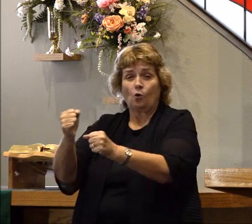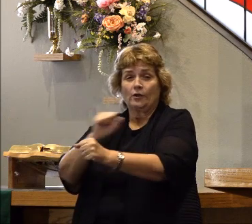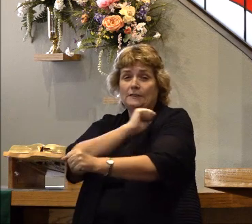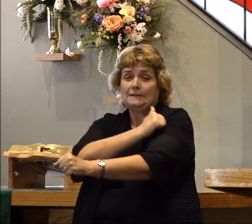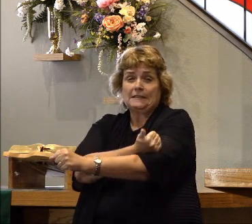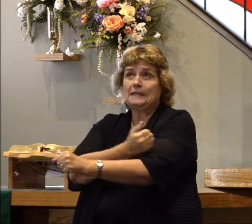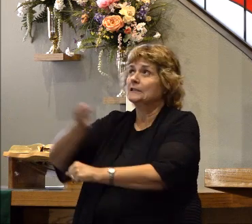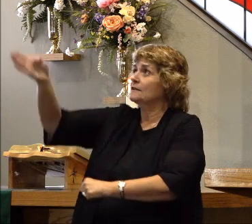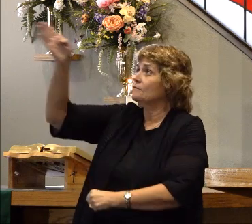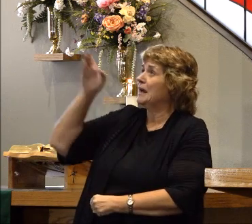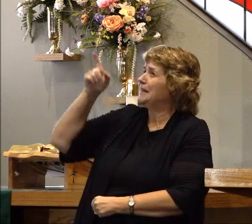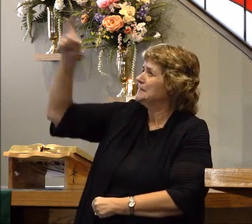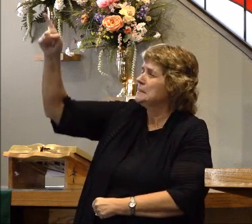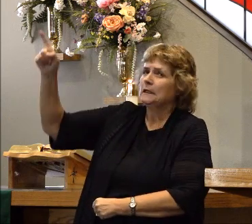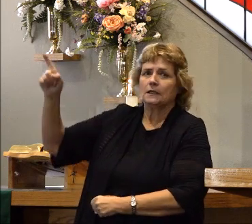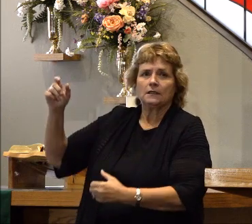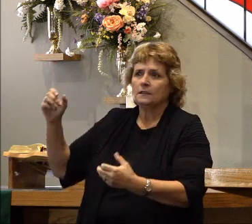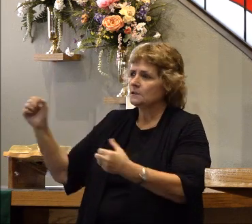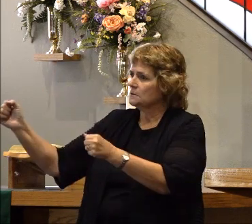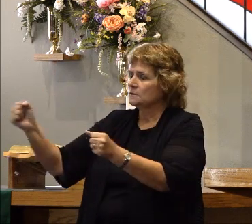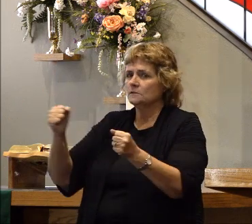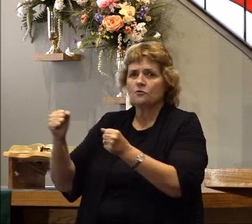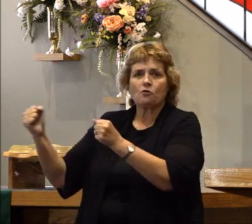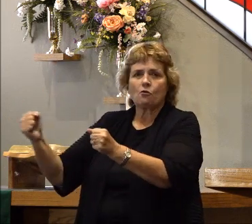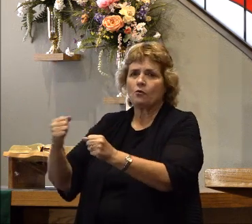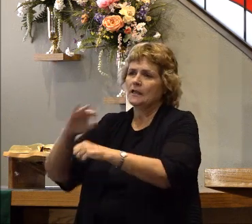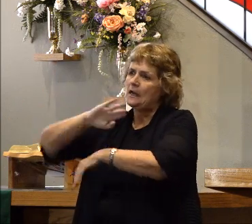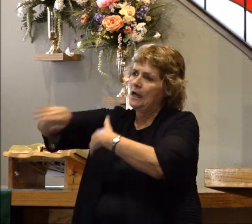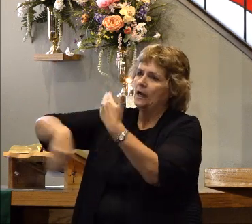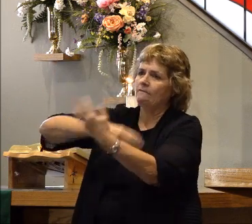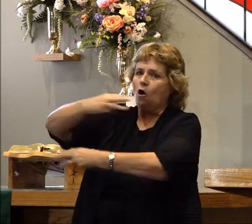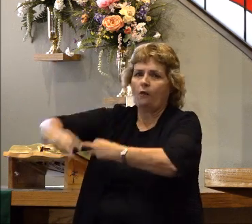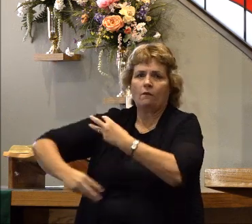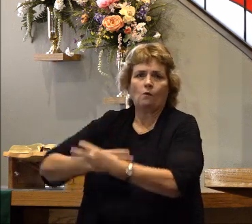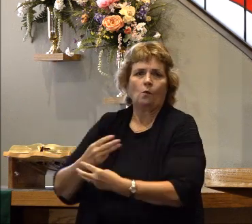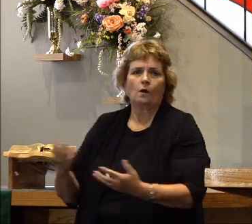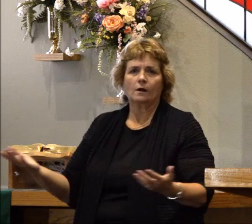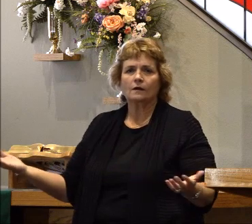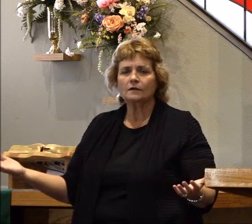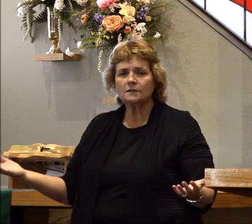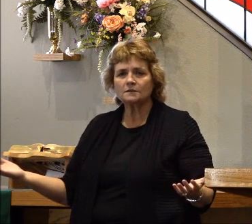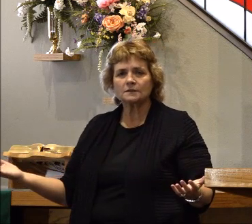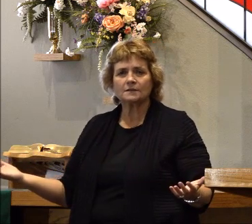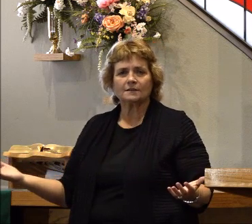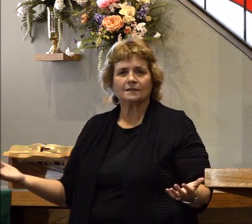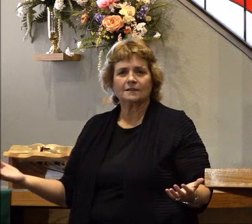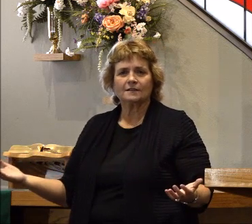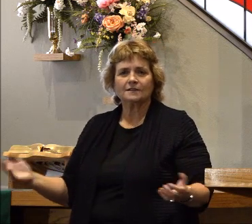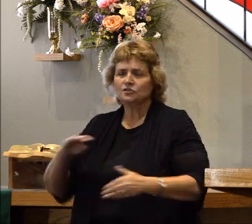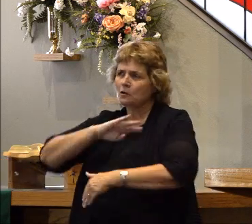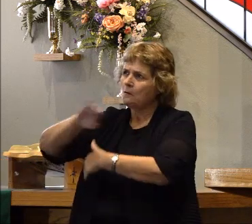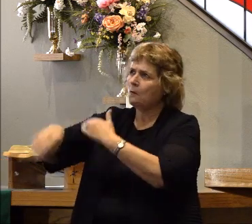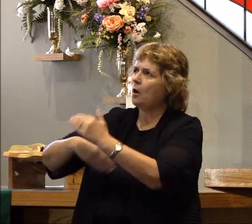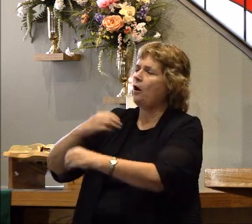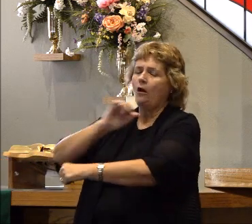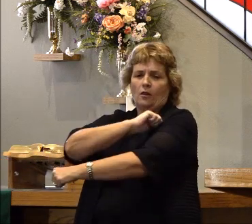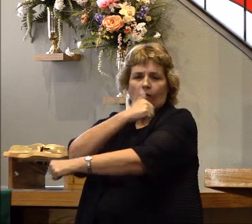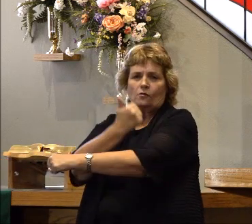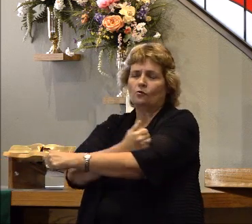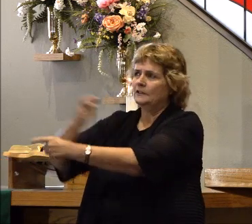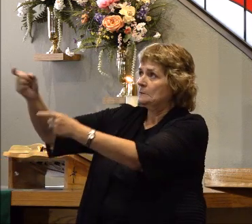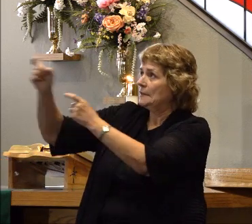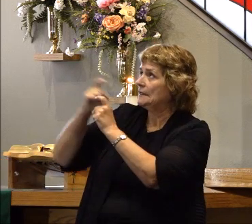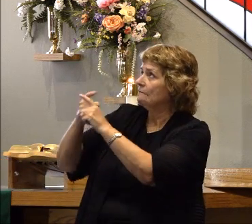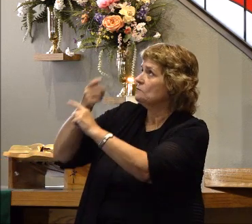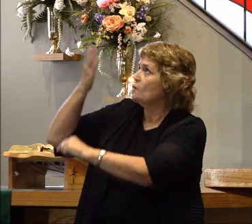in all of creation. And all authority has been given and established by him.